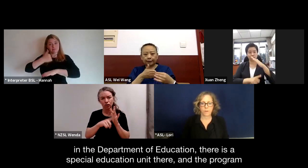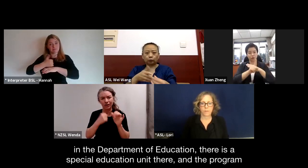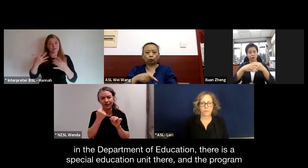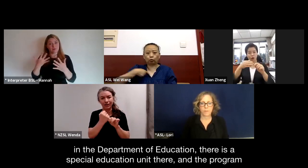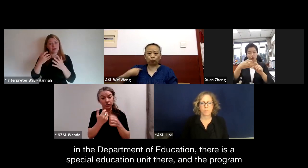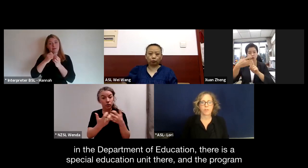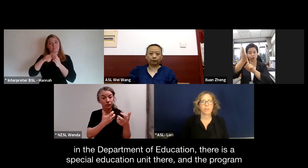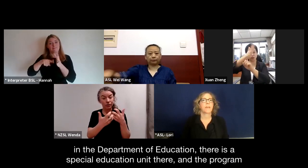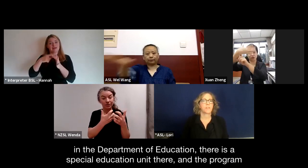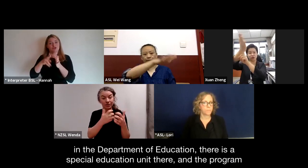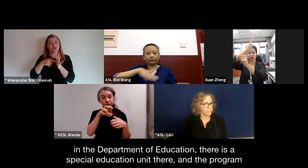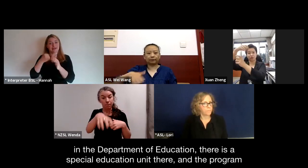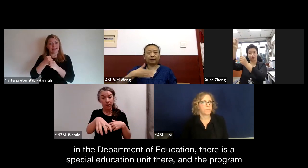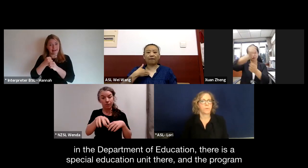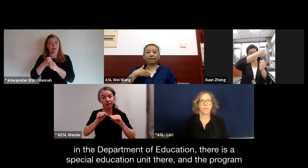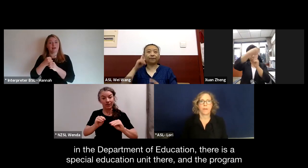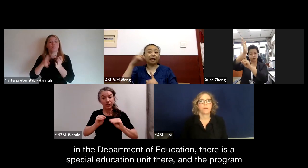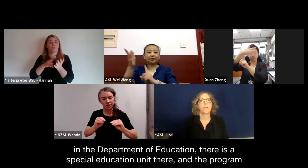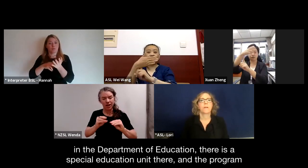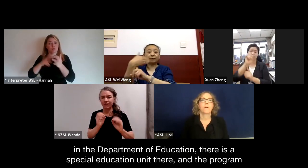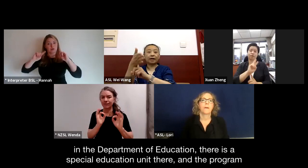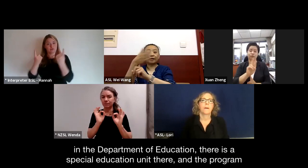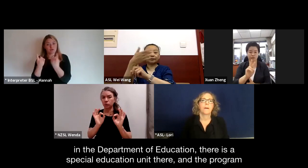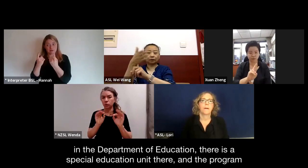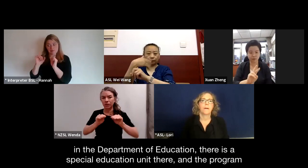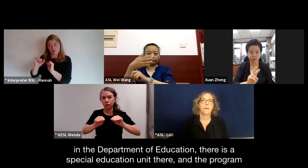there is a special education unit there.